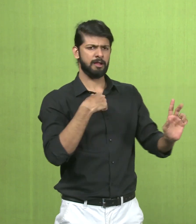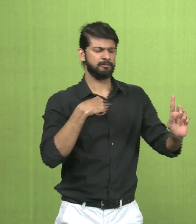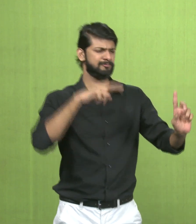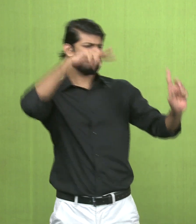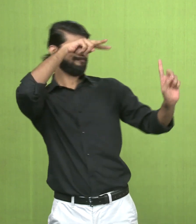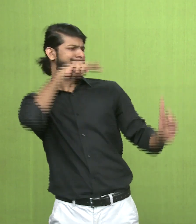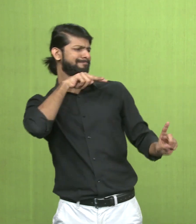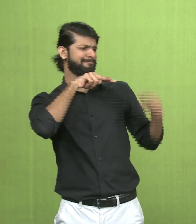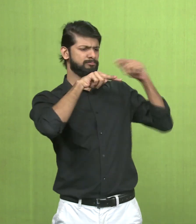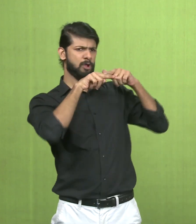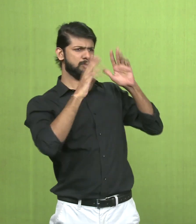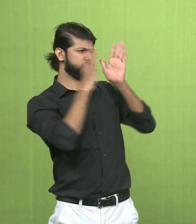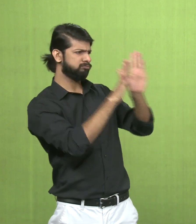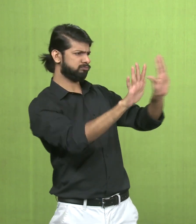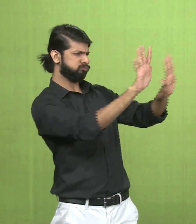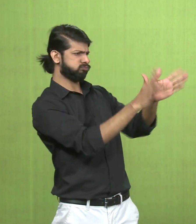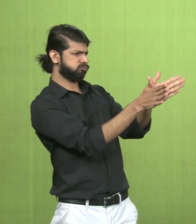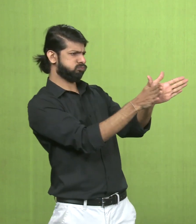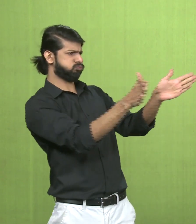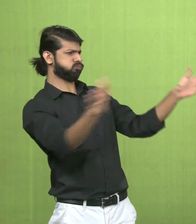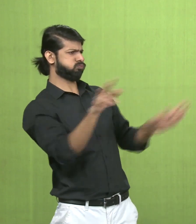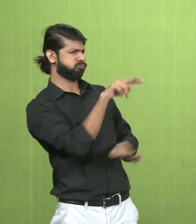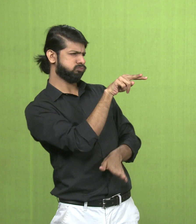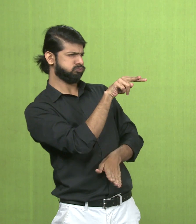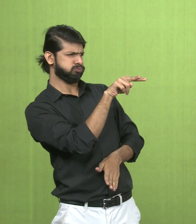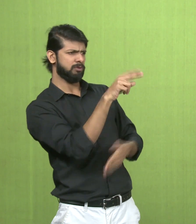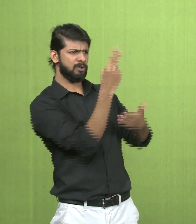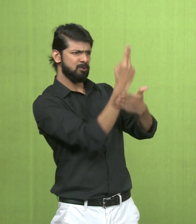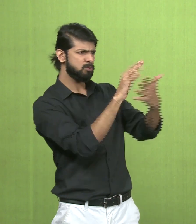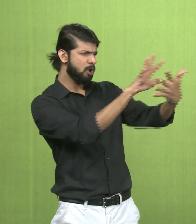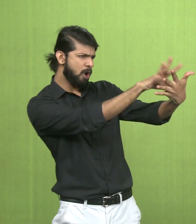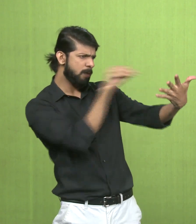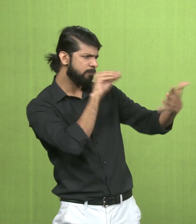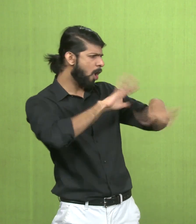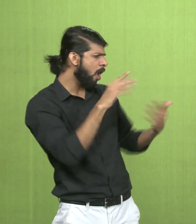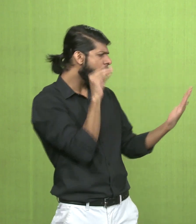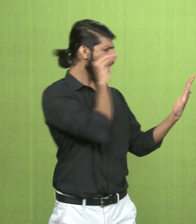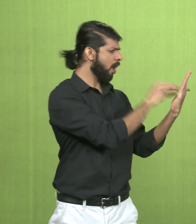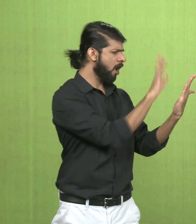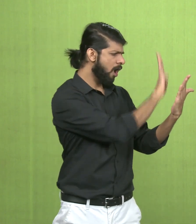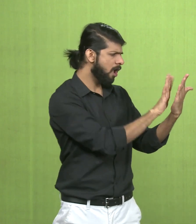What is the role of the aerial perspective?